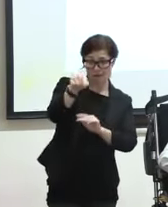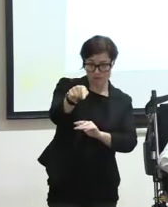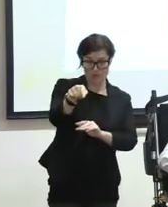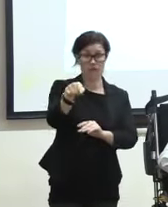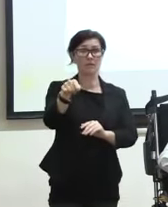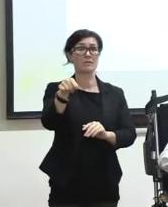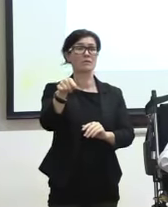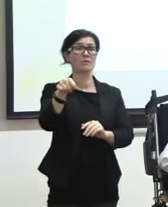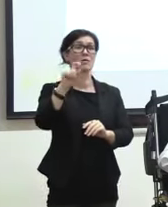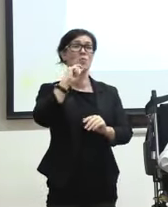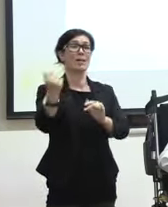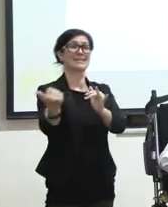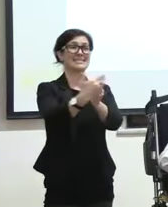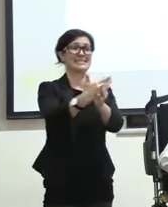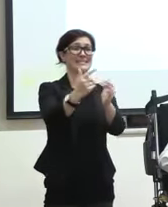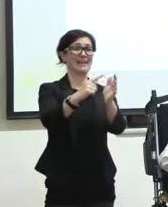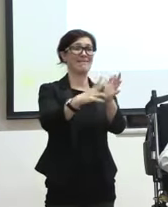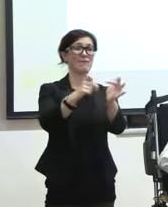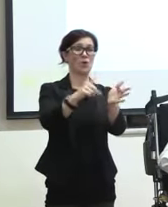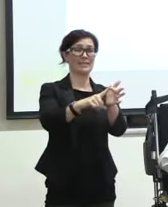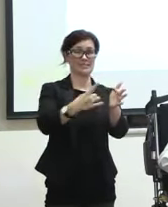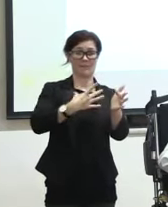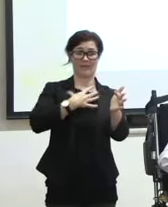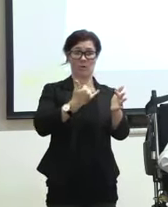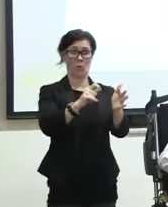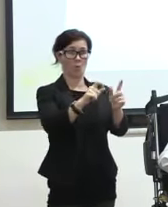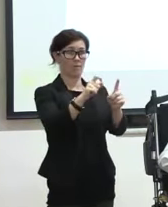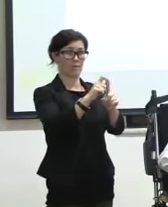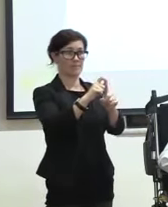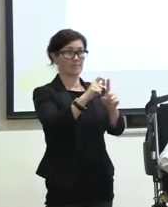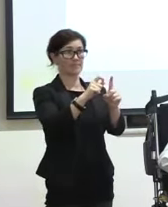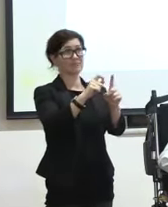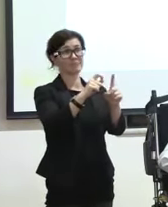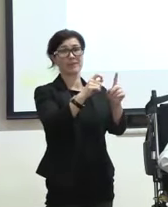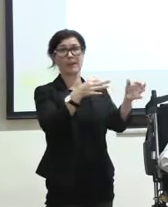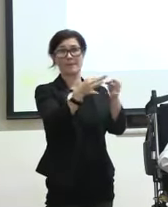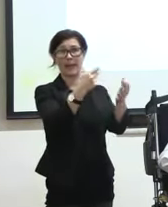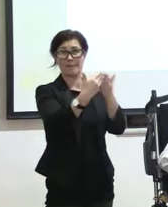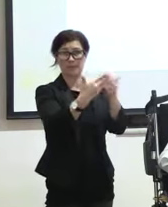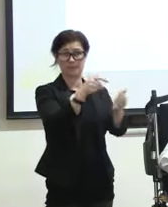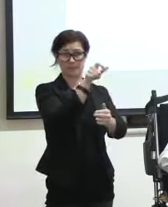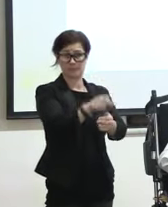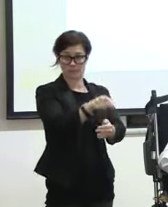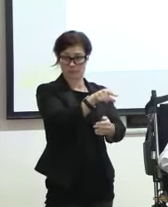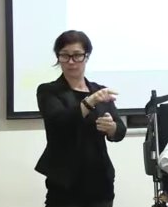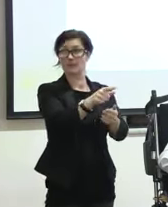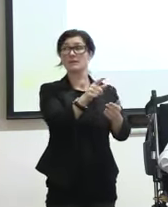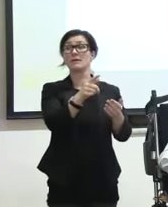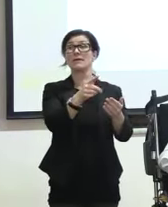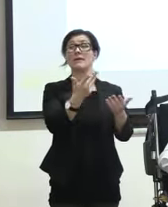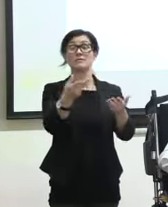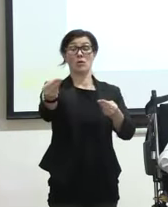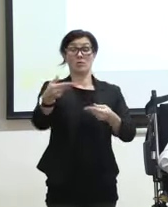provider invoices you or your plan management provider, and the plan management provider pays those